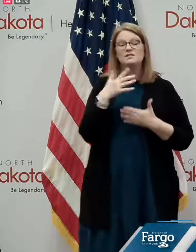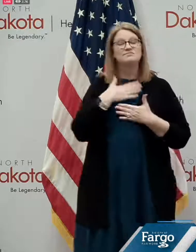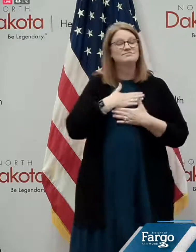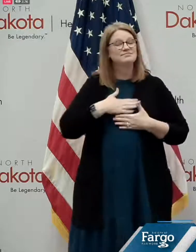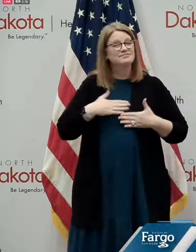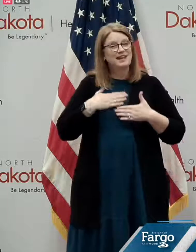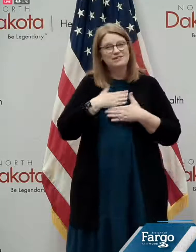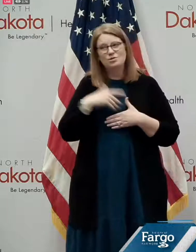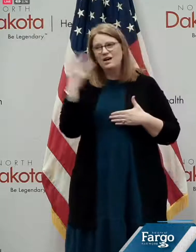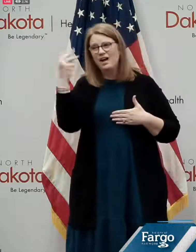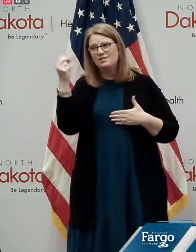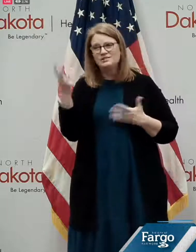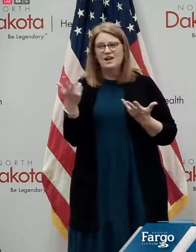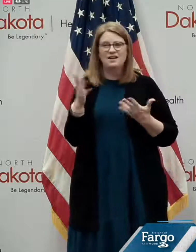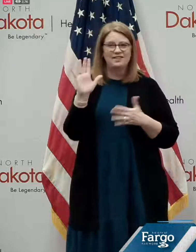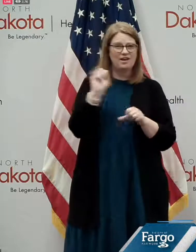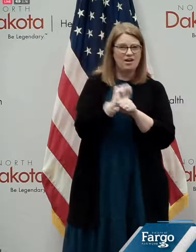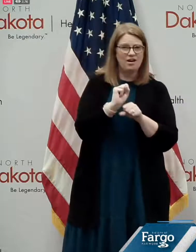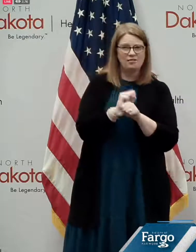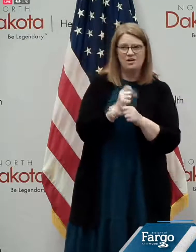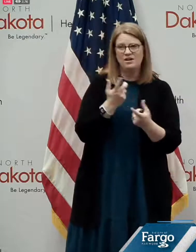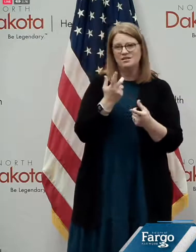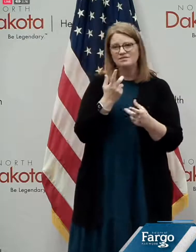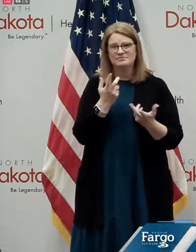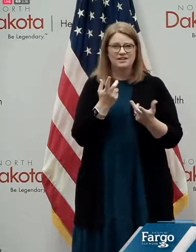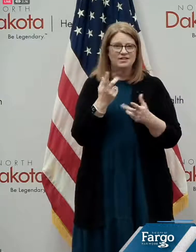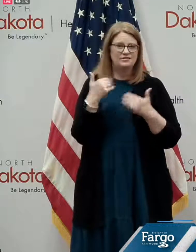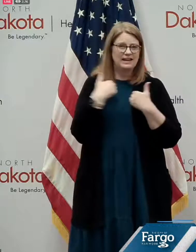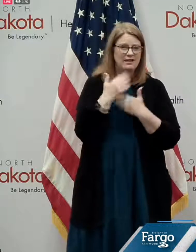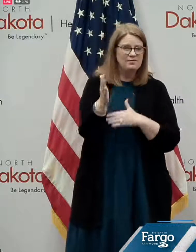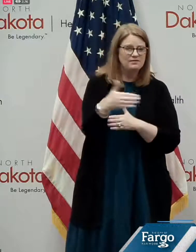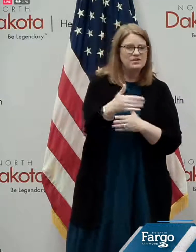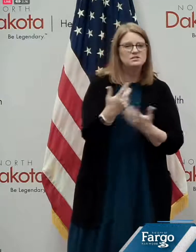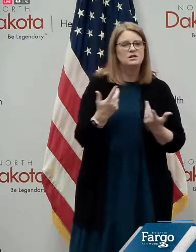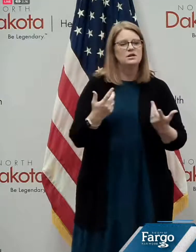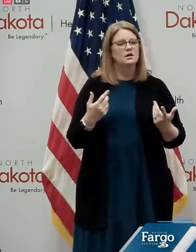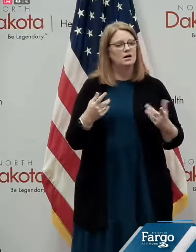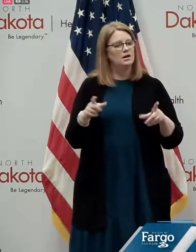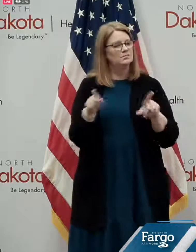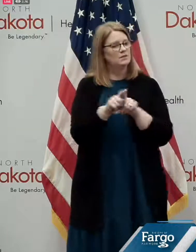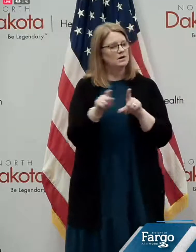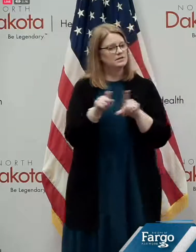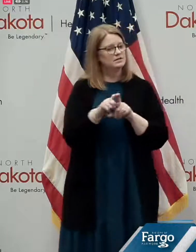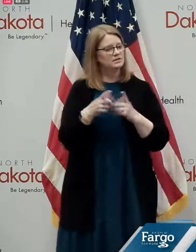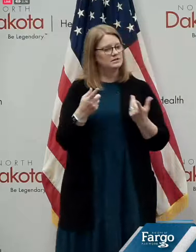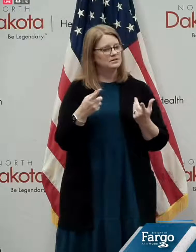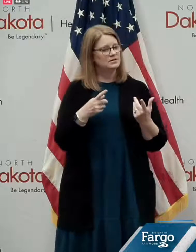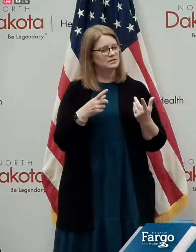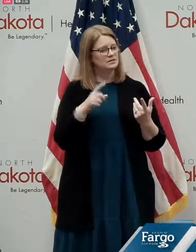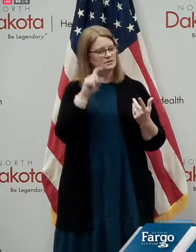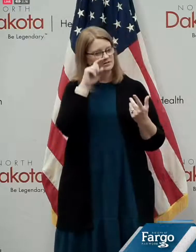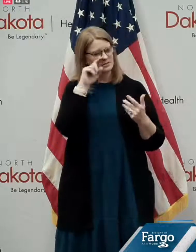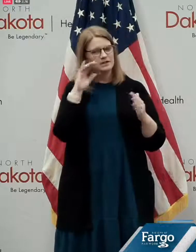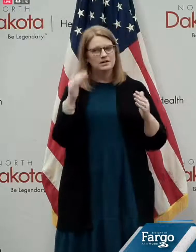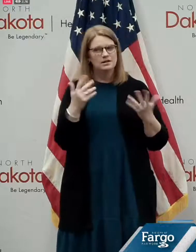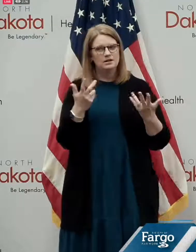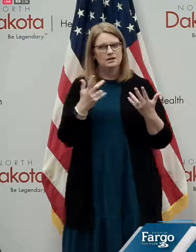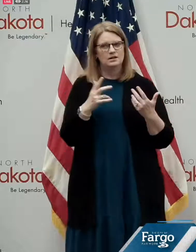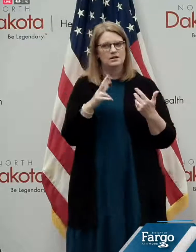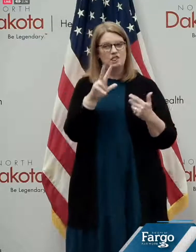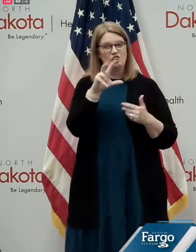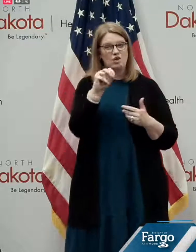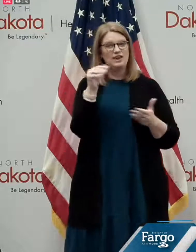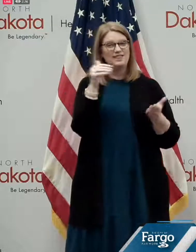hard work of Game and Fish that North Dakota has to offer. I would also say that they've had a part of this great season. We are up 30,000